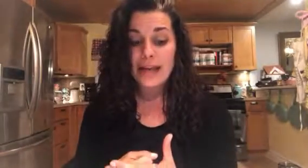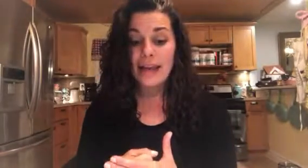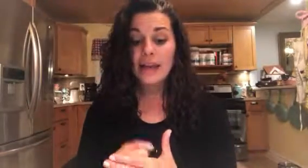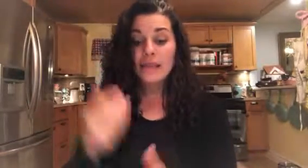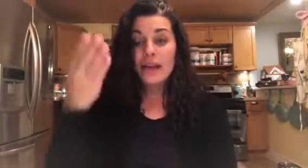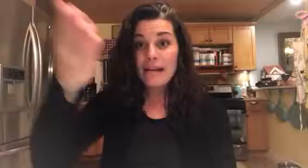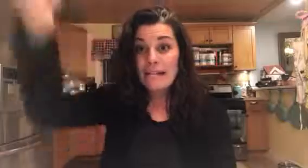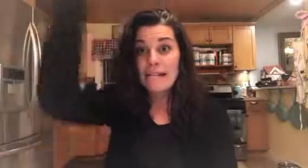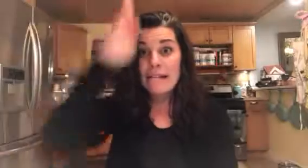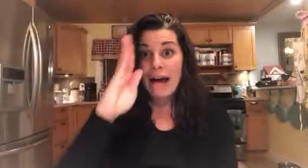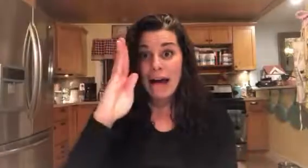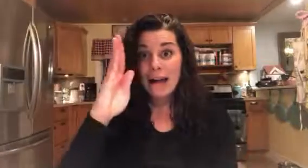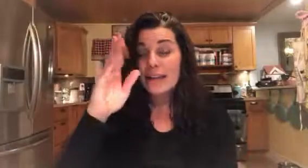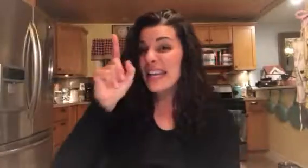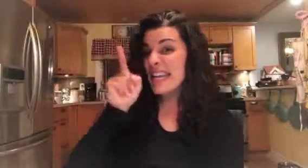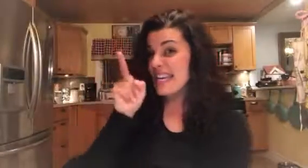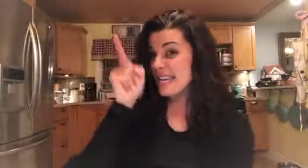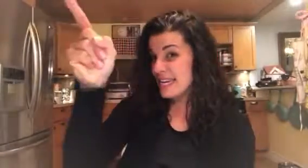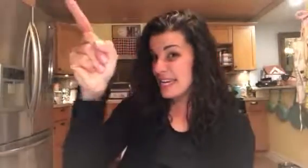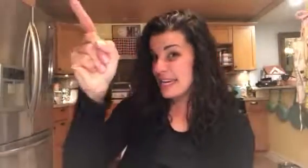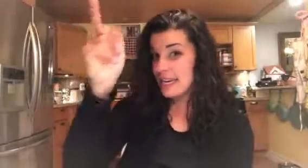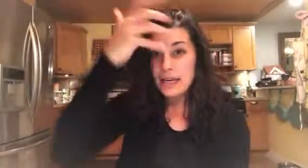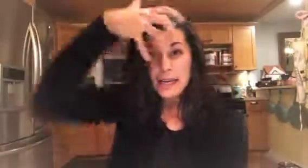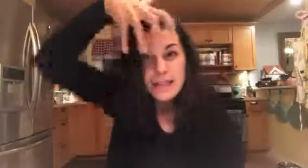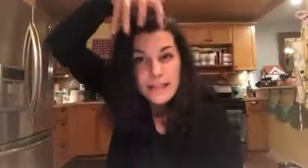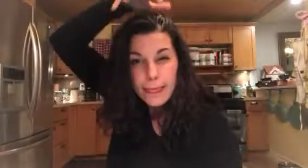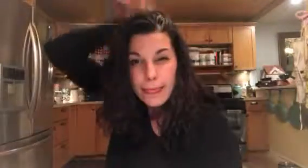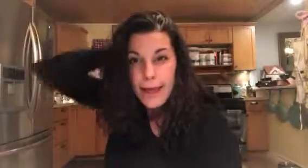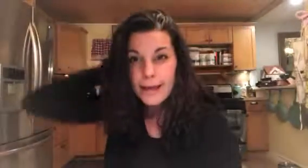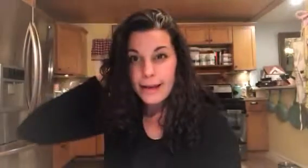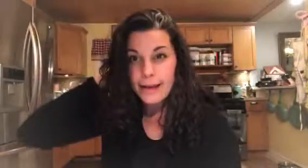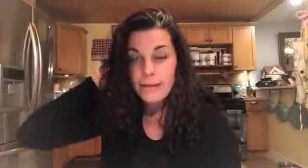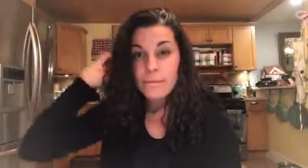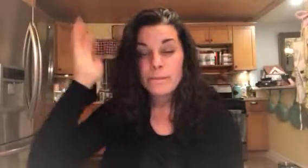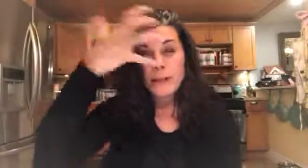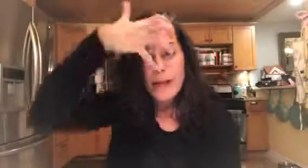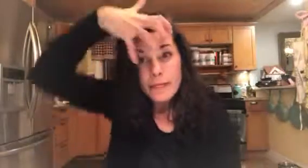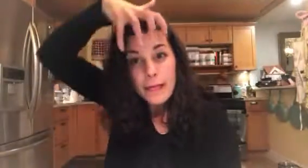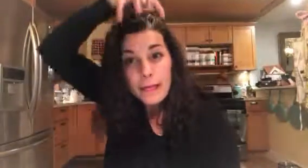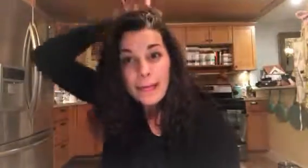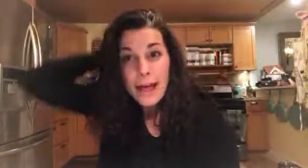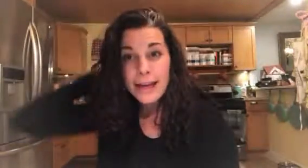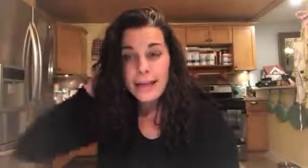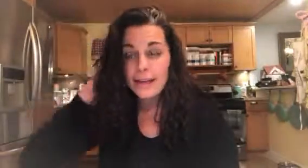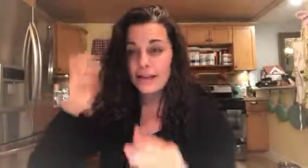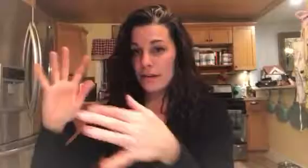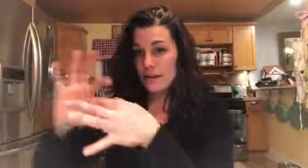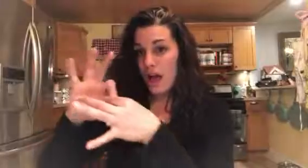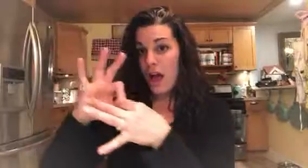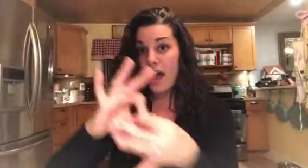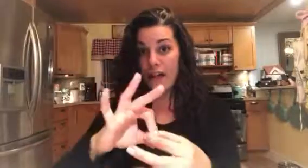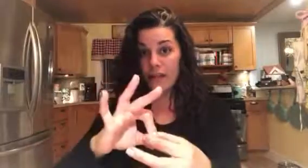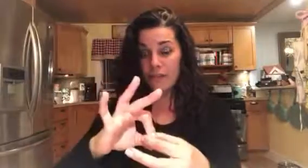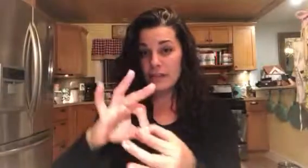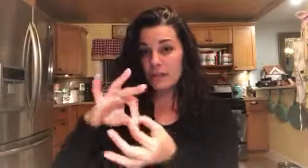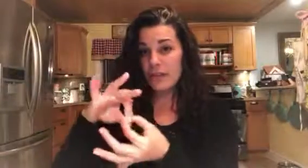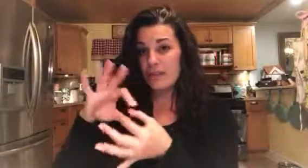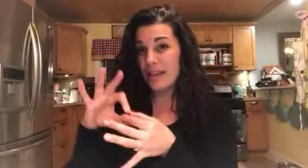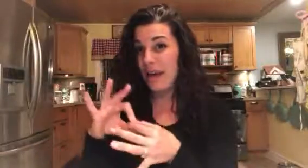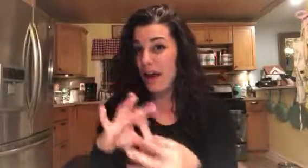say, God, he is a lion. The Lion of, this is how you say